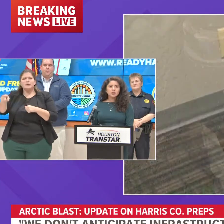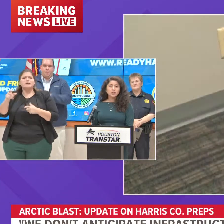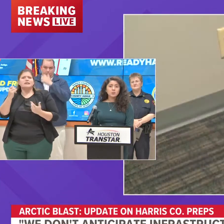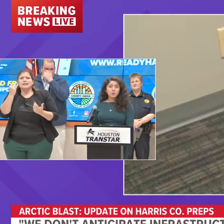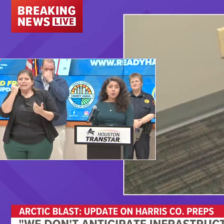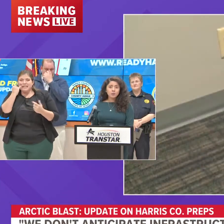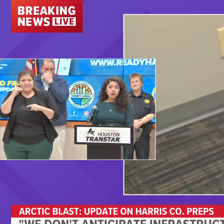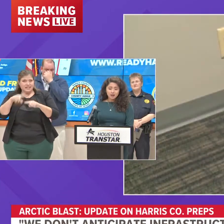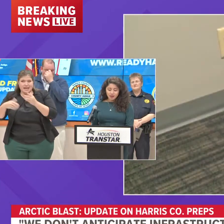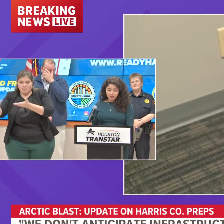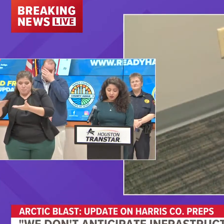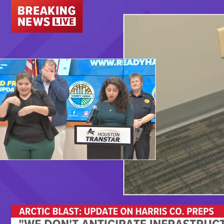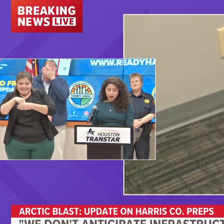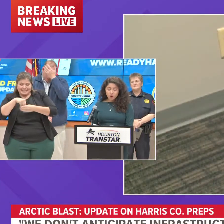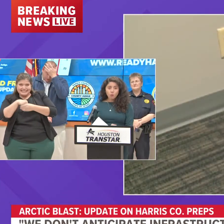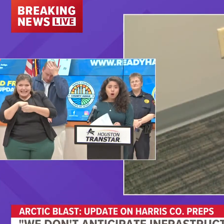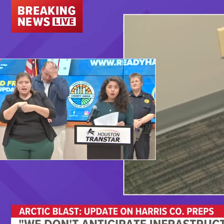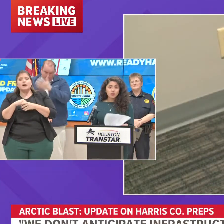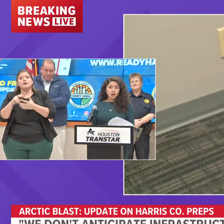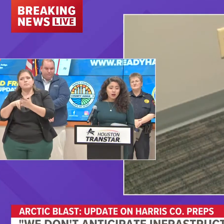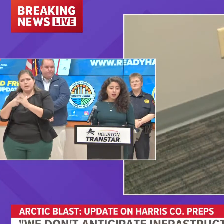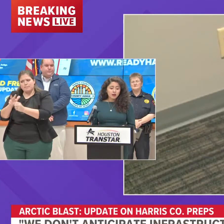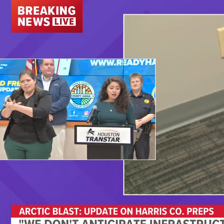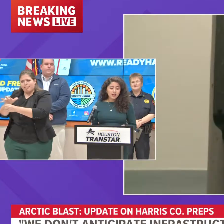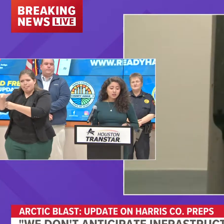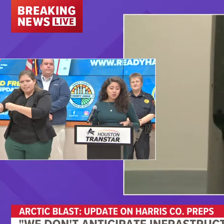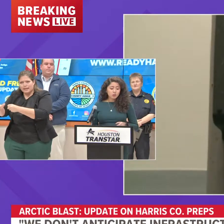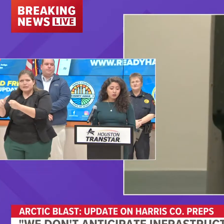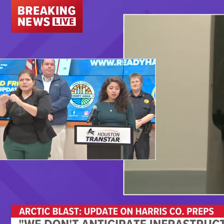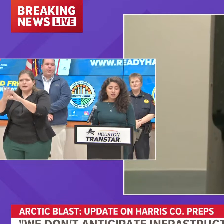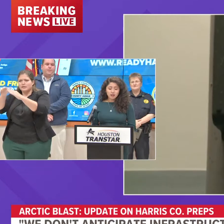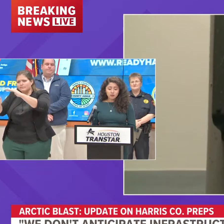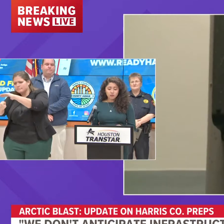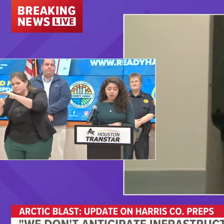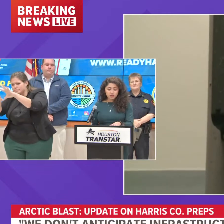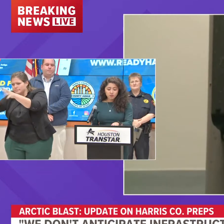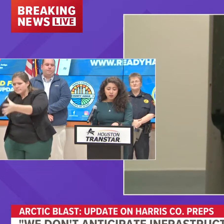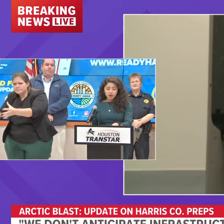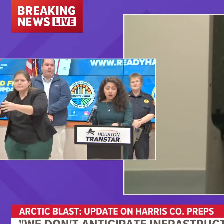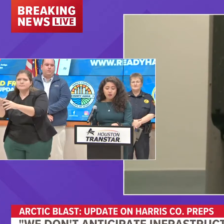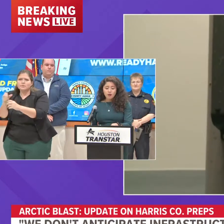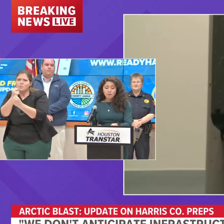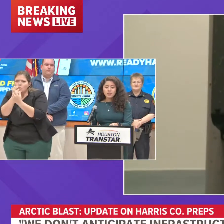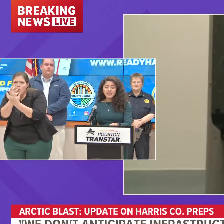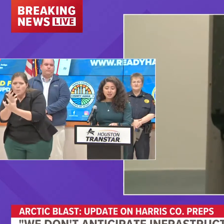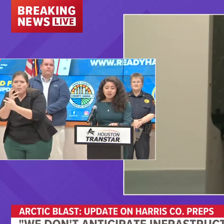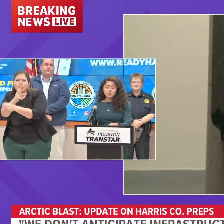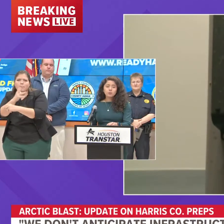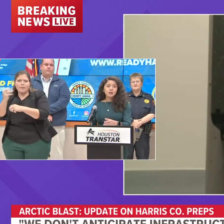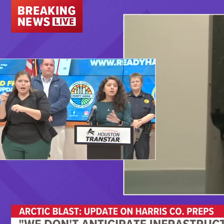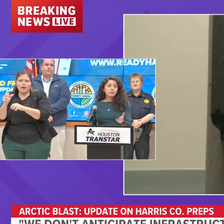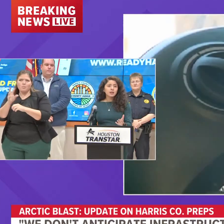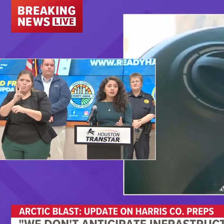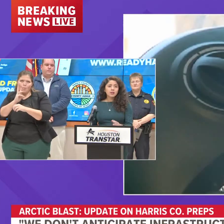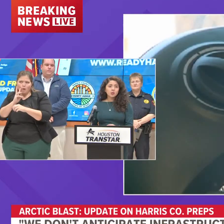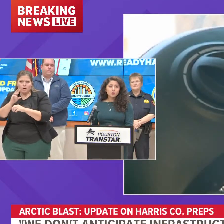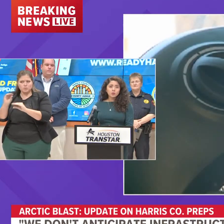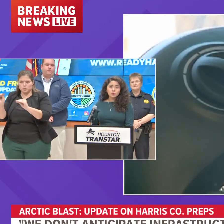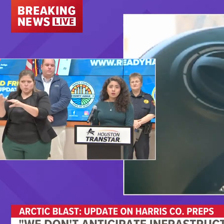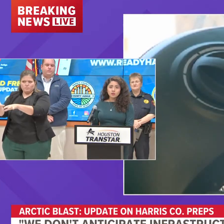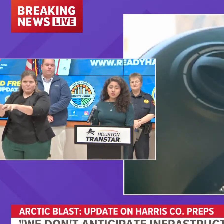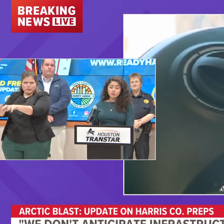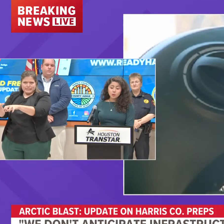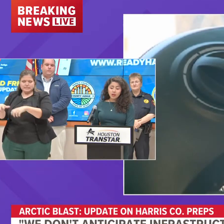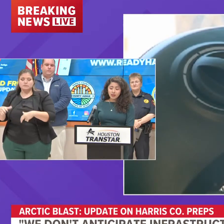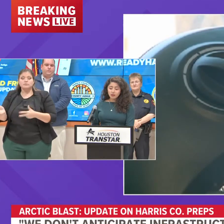enough shelter to keep warm, that they've got water, have access to water that's not going to freeze. Plants, bring the plants